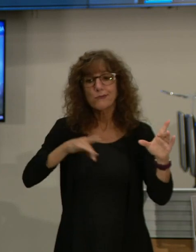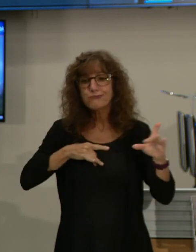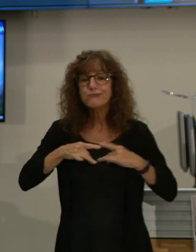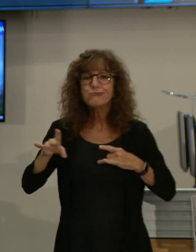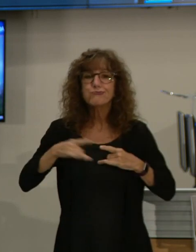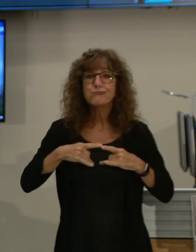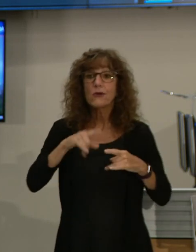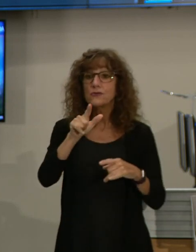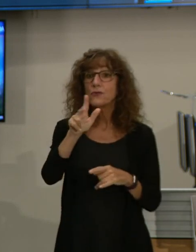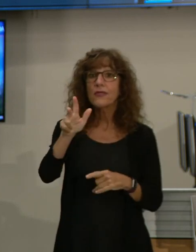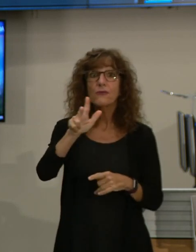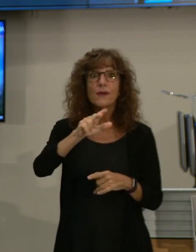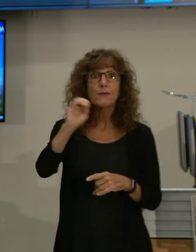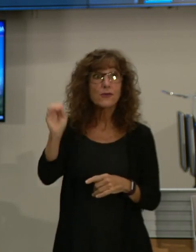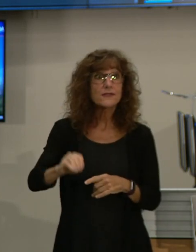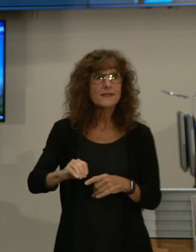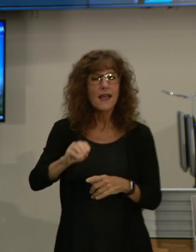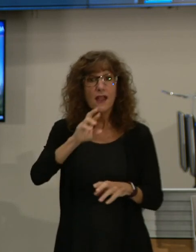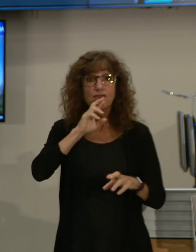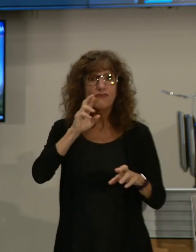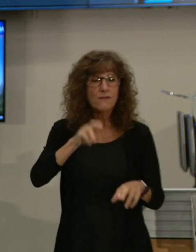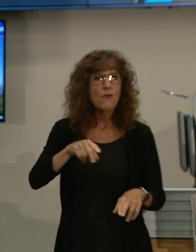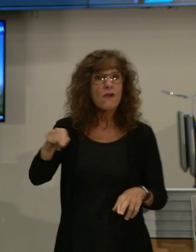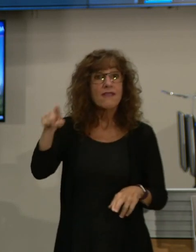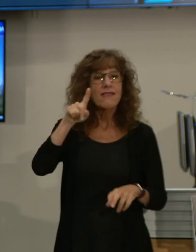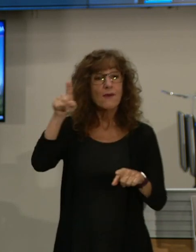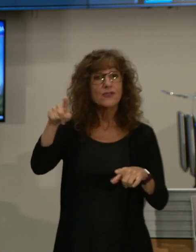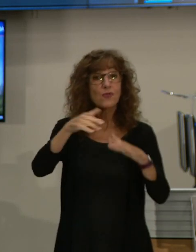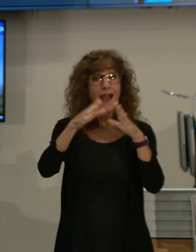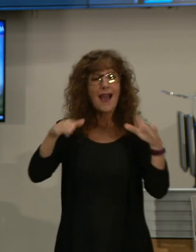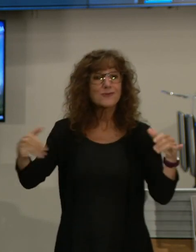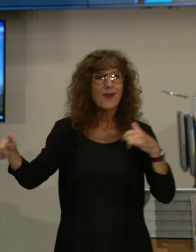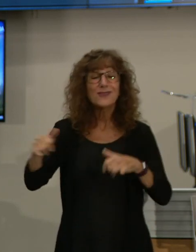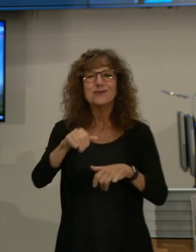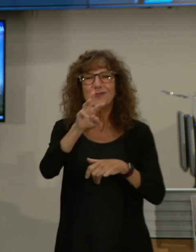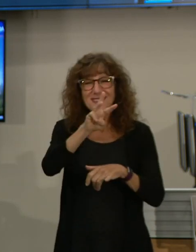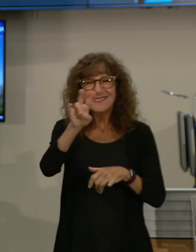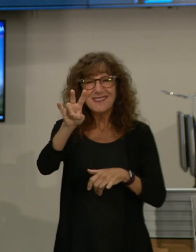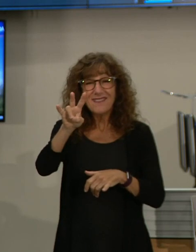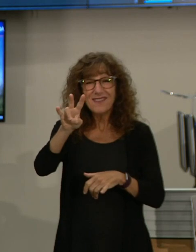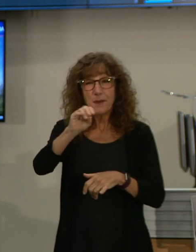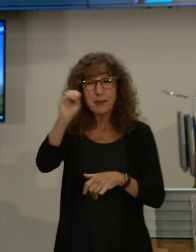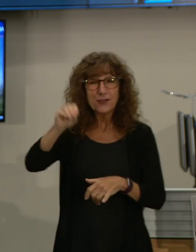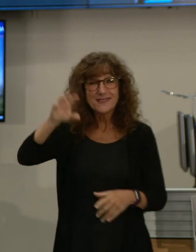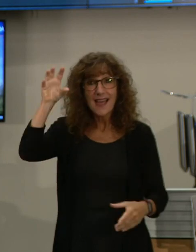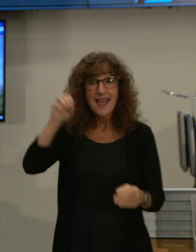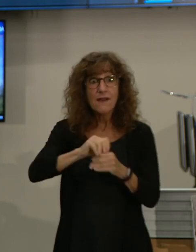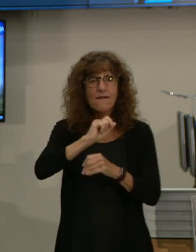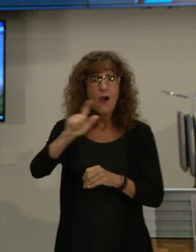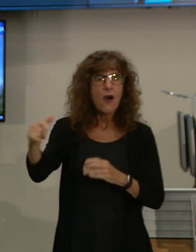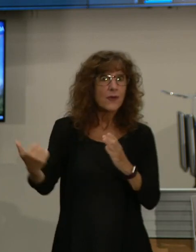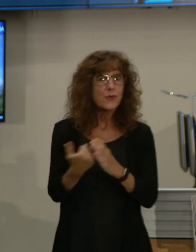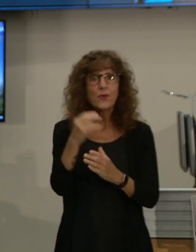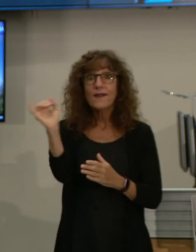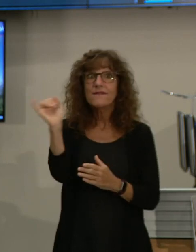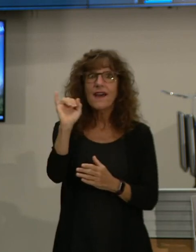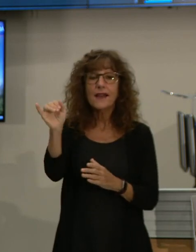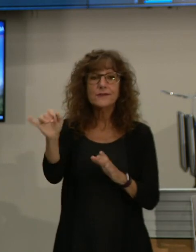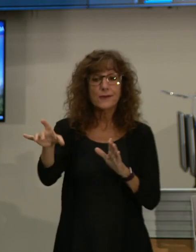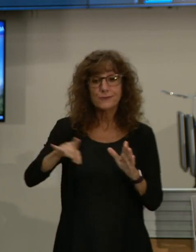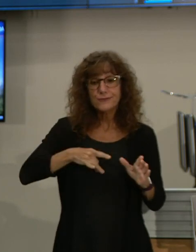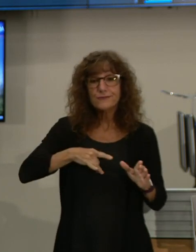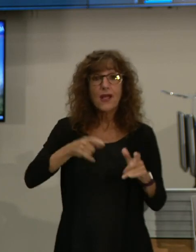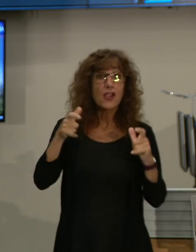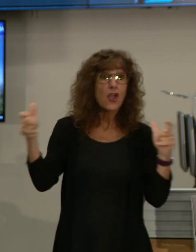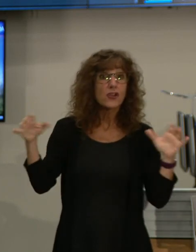and 23% report having been at a house party. So 67% of all of our new infections are coming from